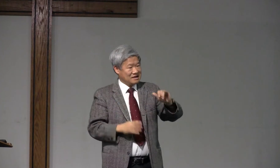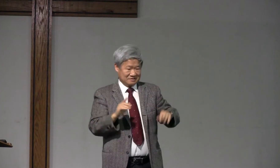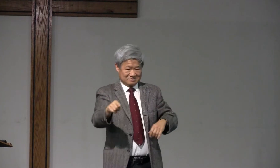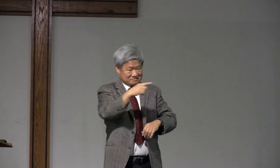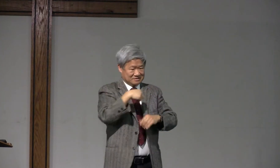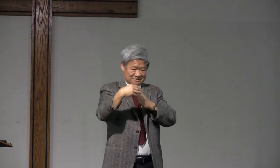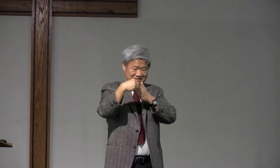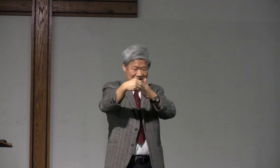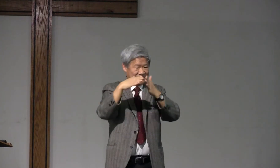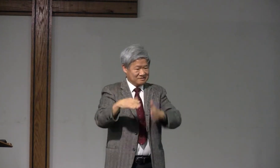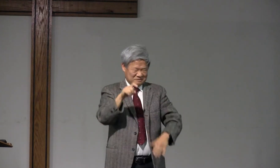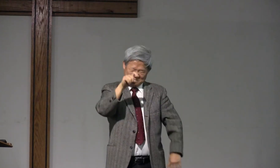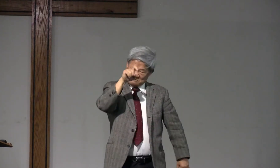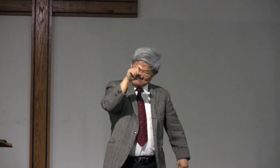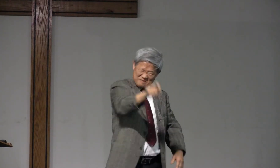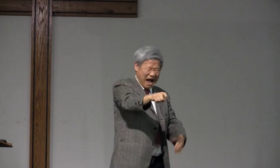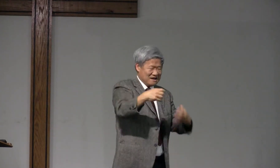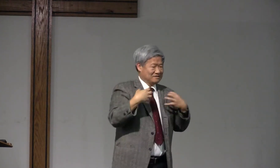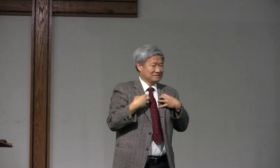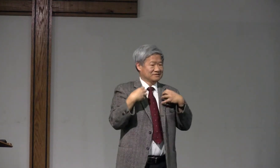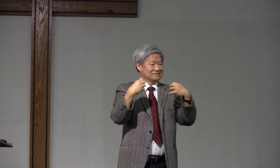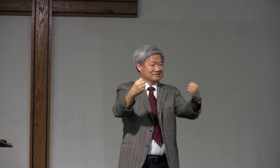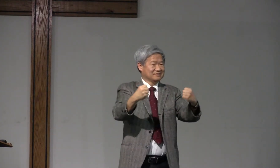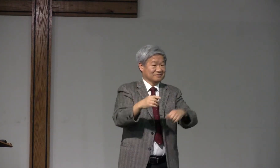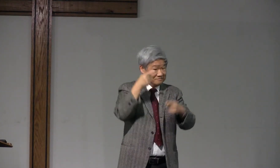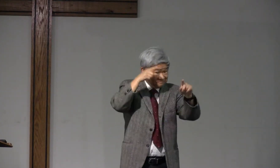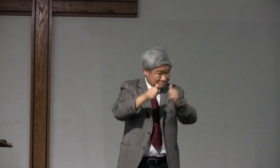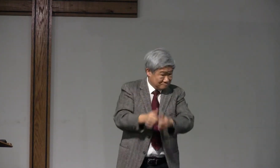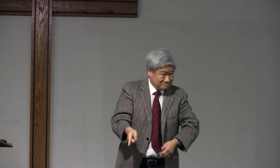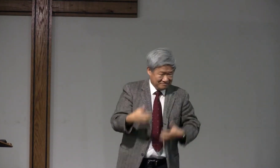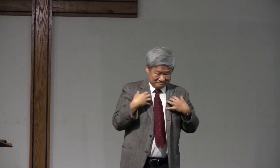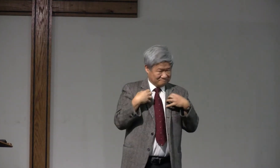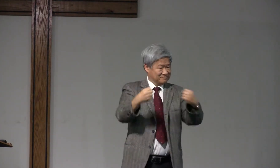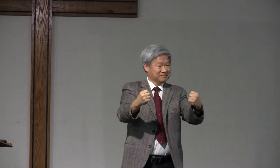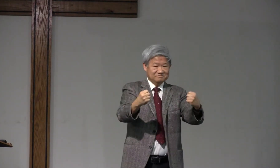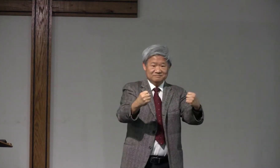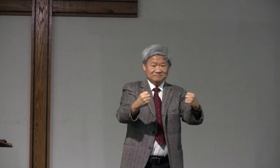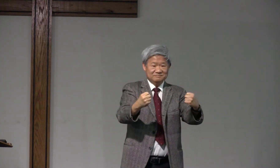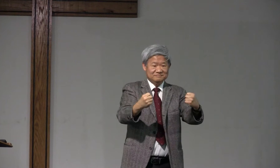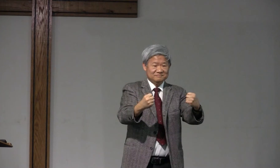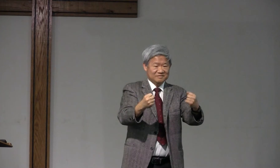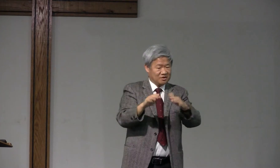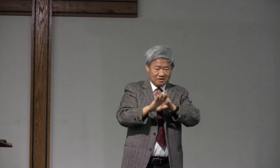of this mail carrier because of his courage.